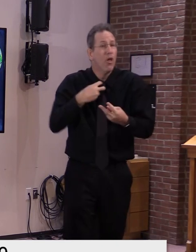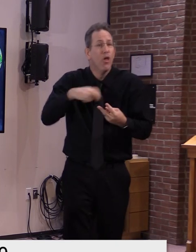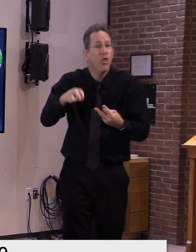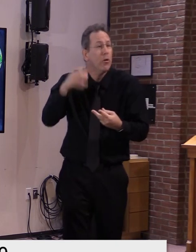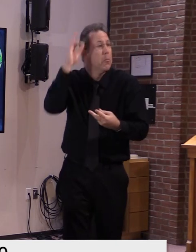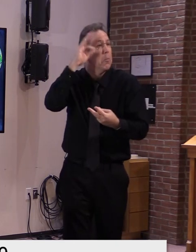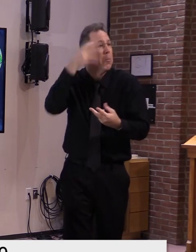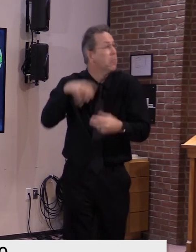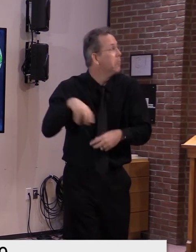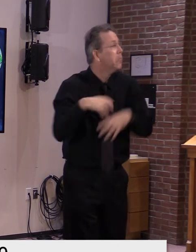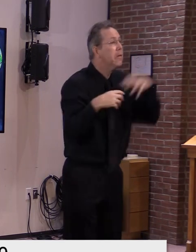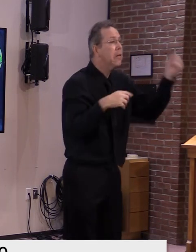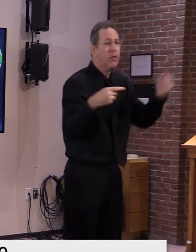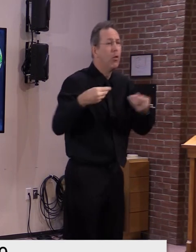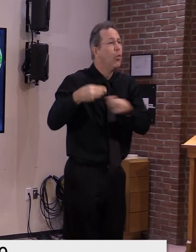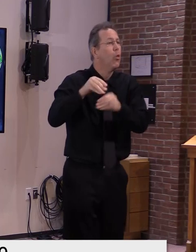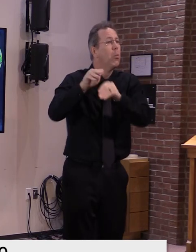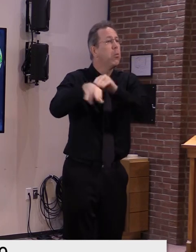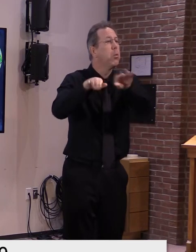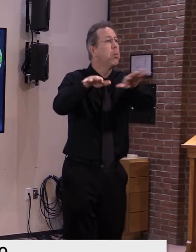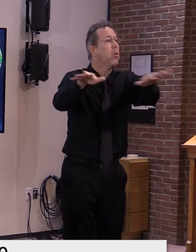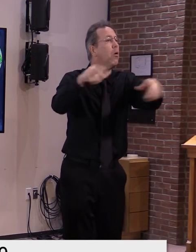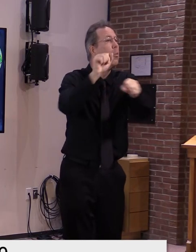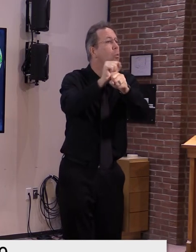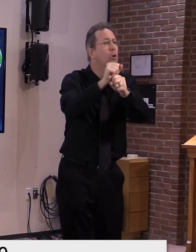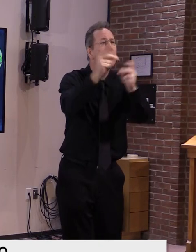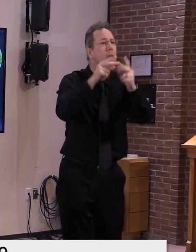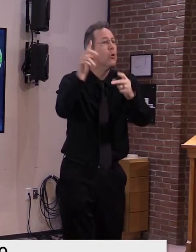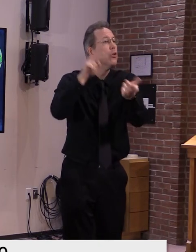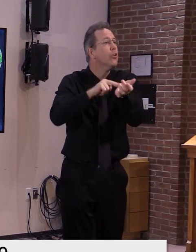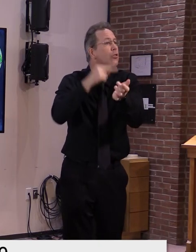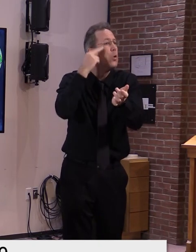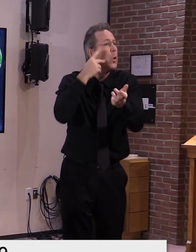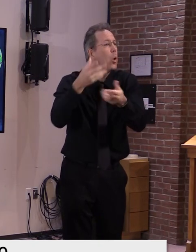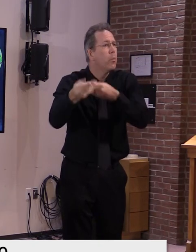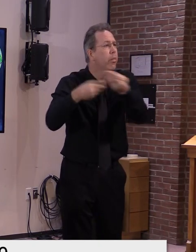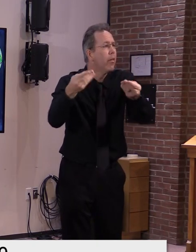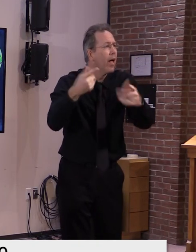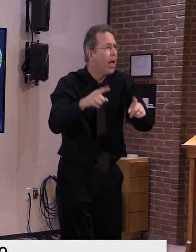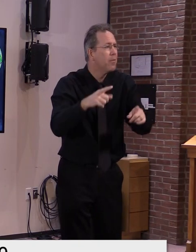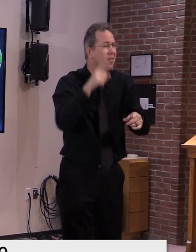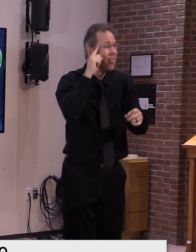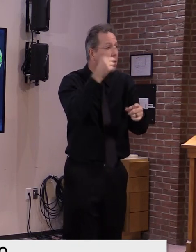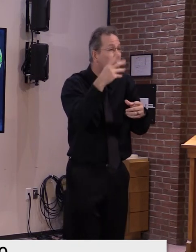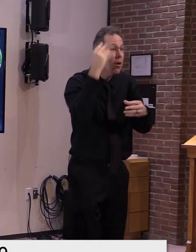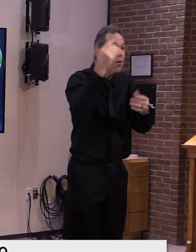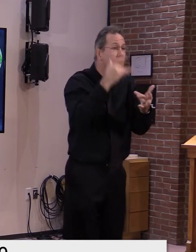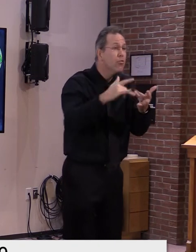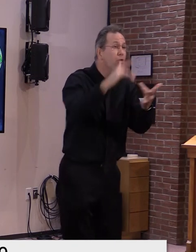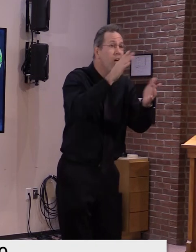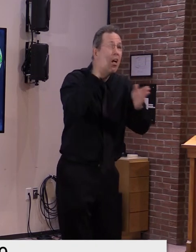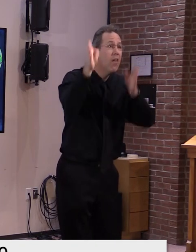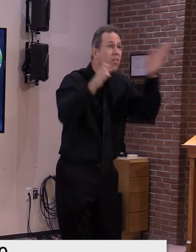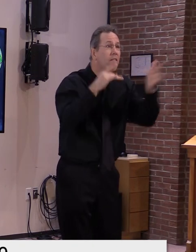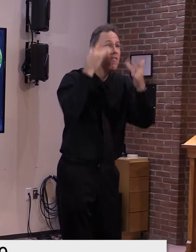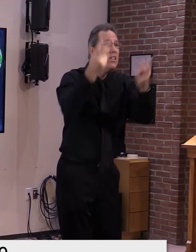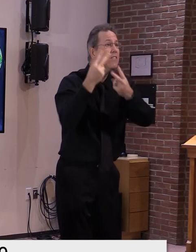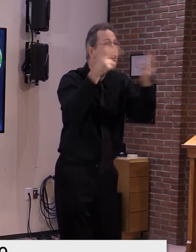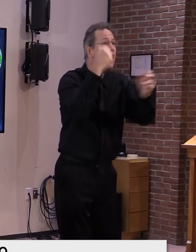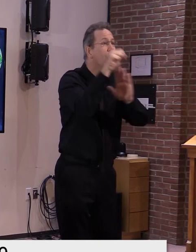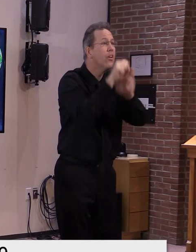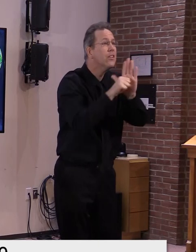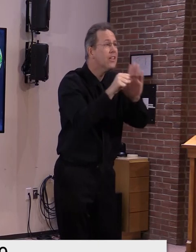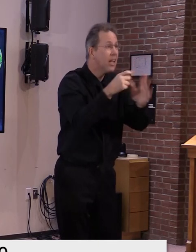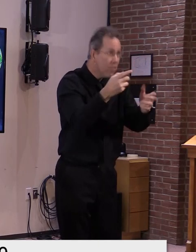well, avoid travel. And if you do take that trip, you've got to quarantine, which means